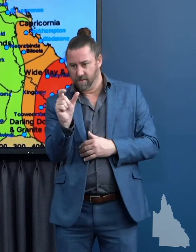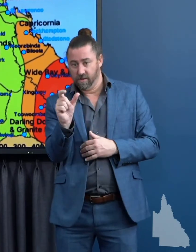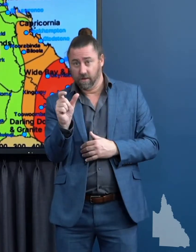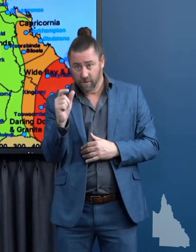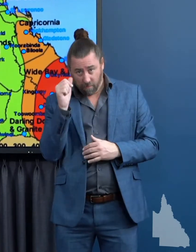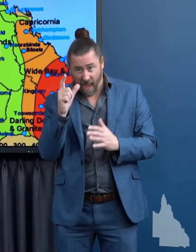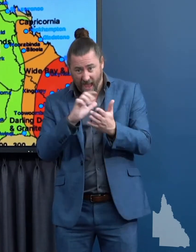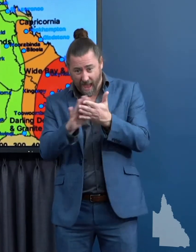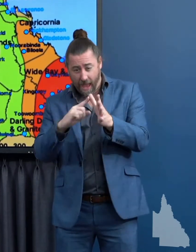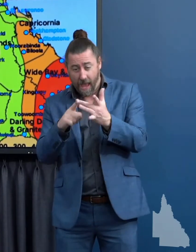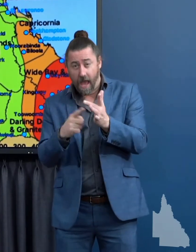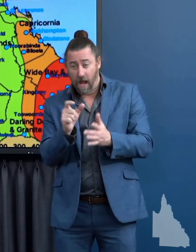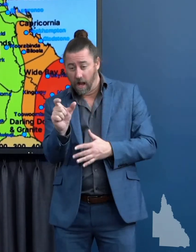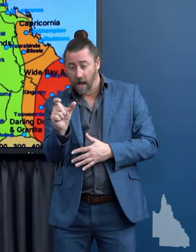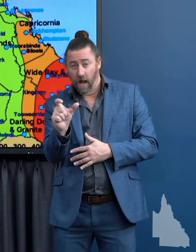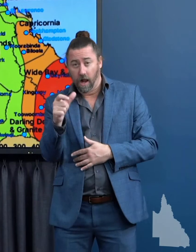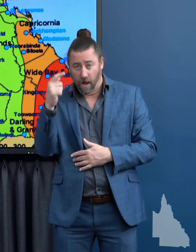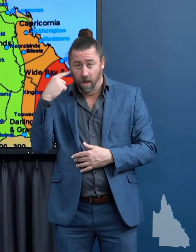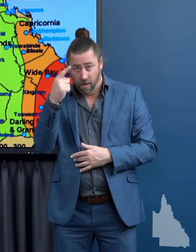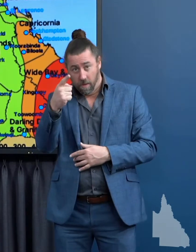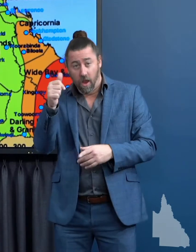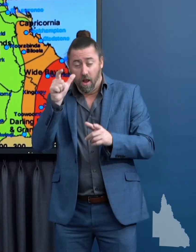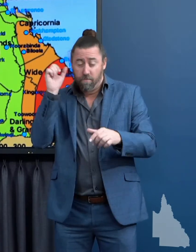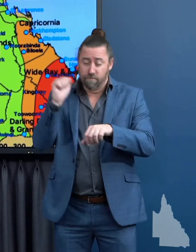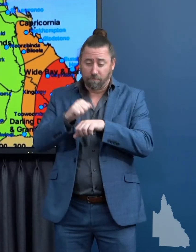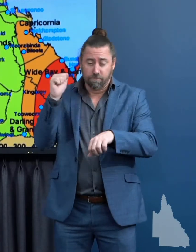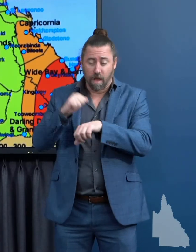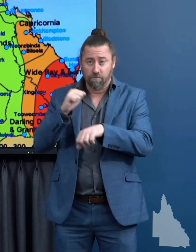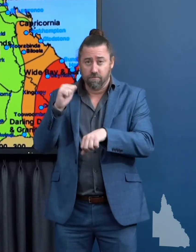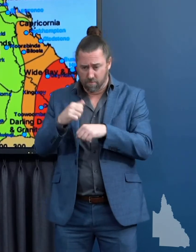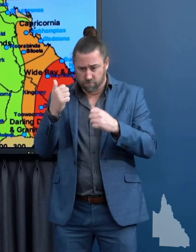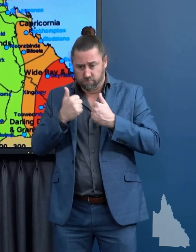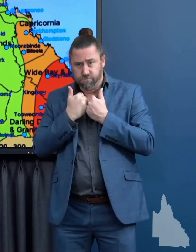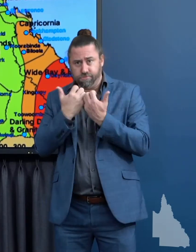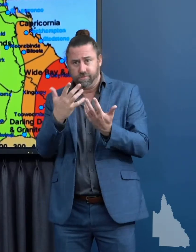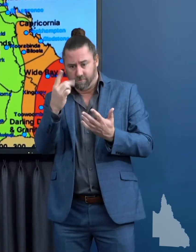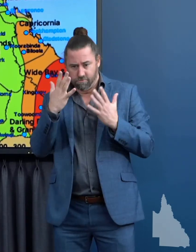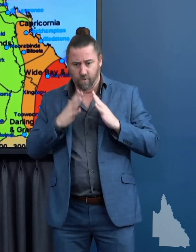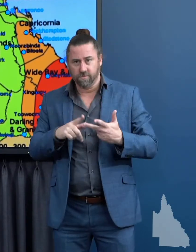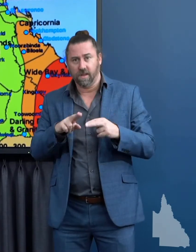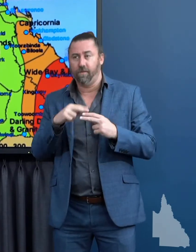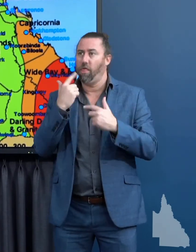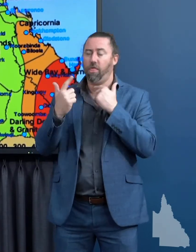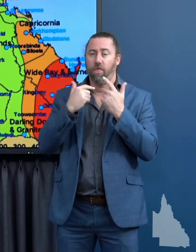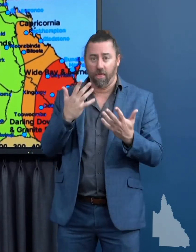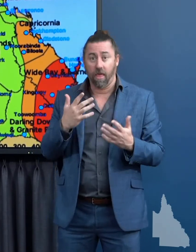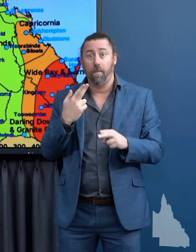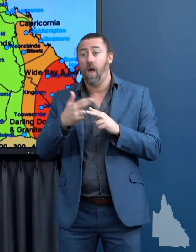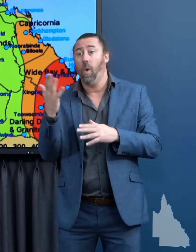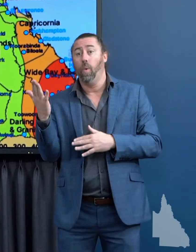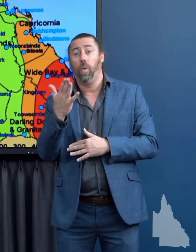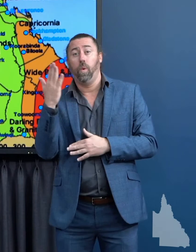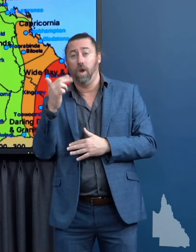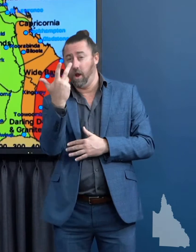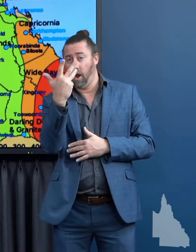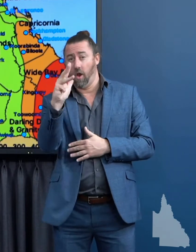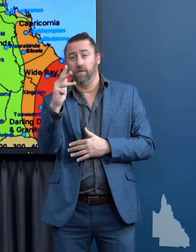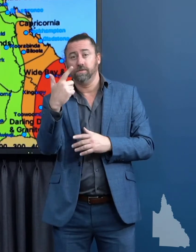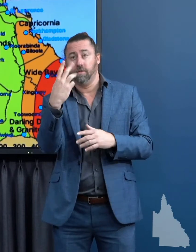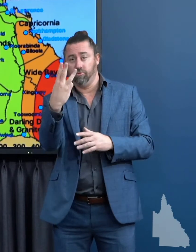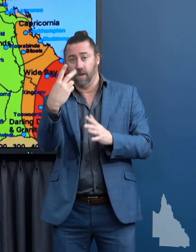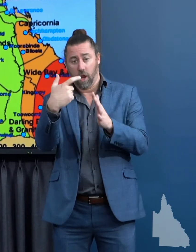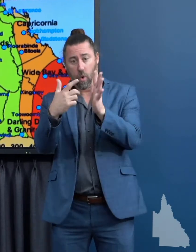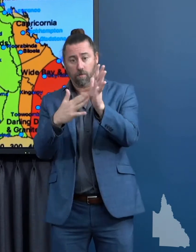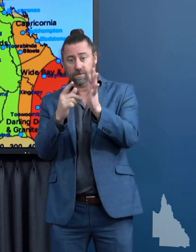large hail and can do a lot of damage. And we've also got damaging winds. So 93 kilometres reported at Dalby